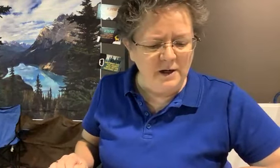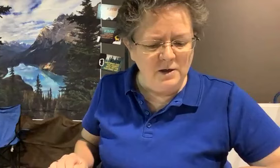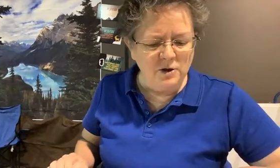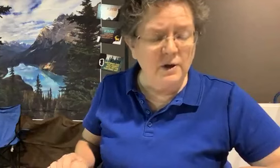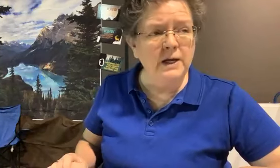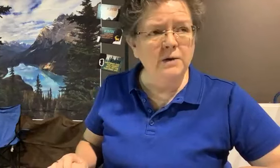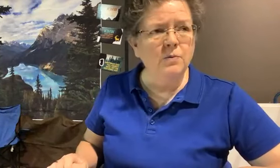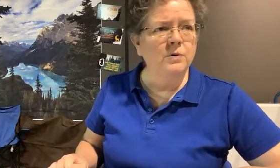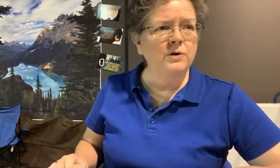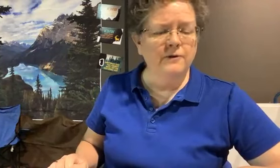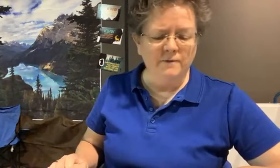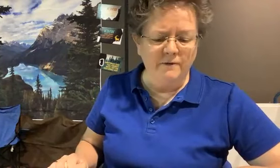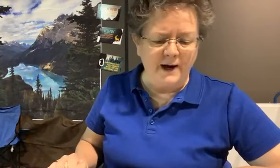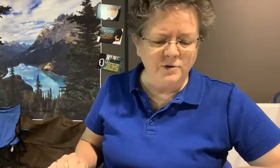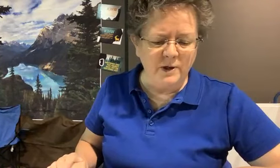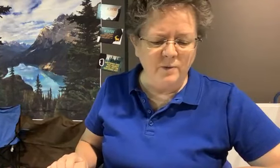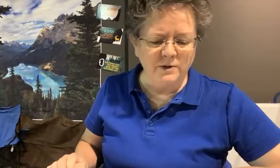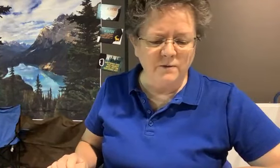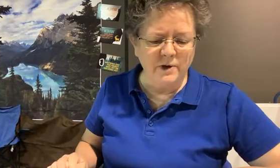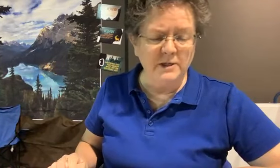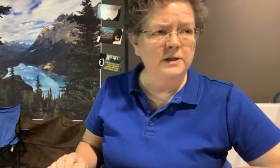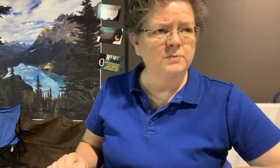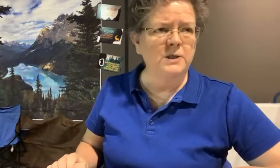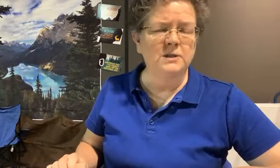So he ruled from 521 to 486 BC.